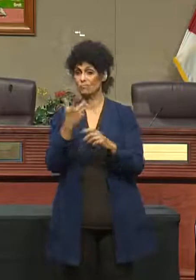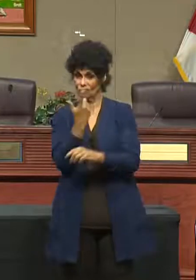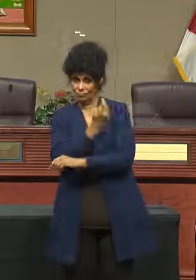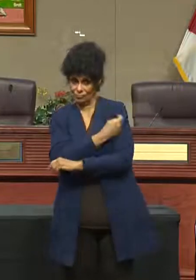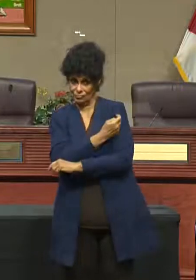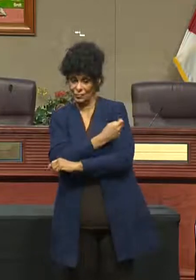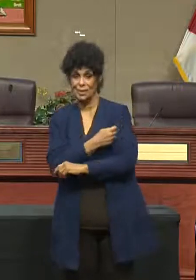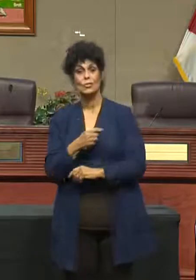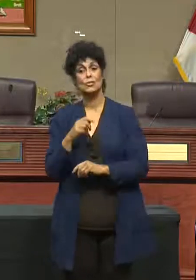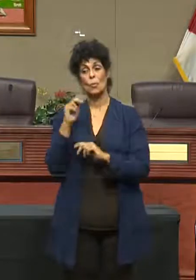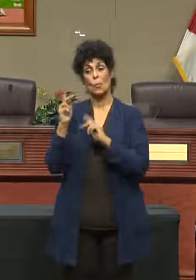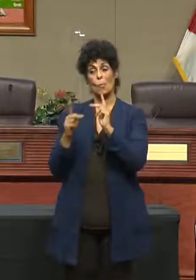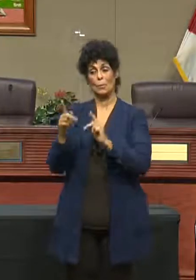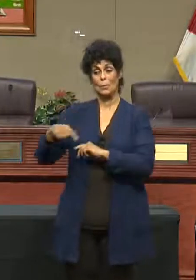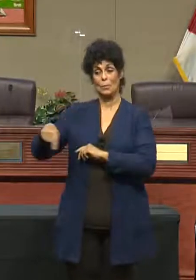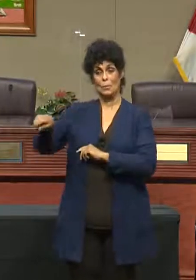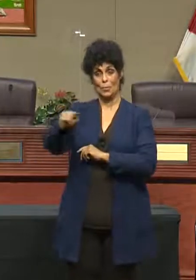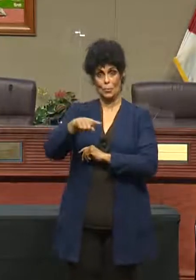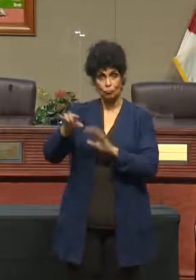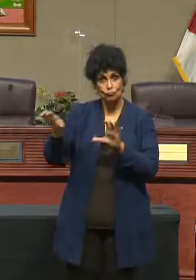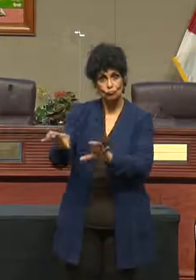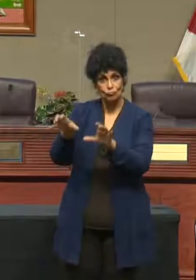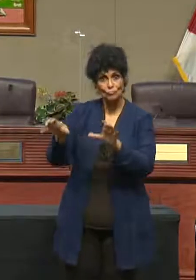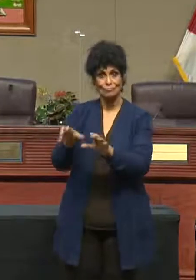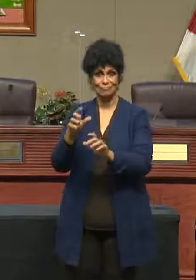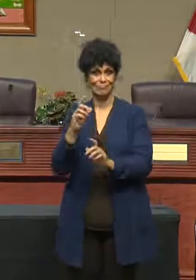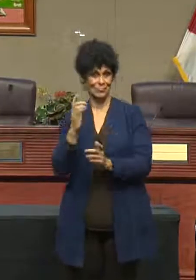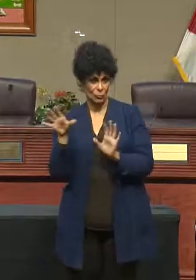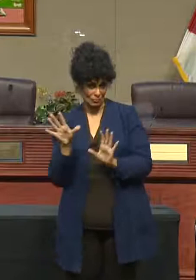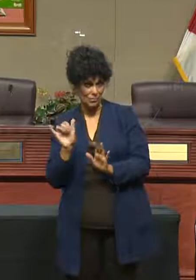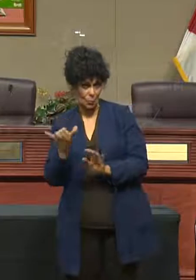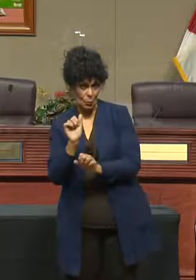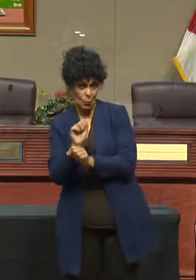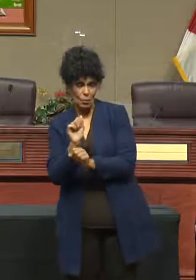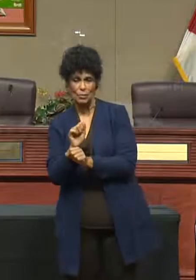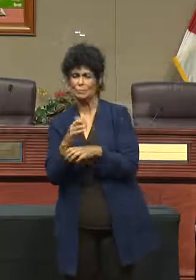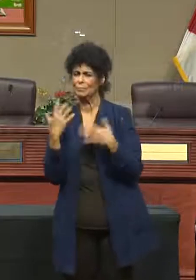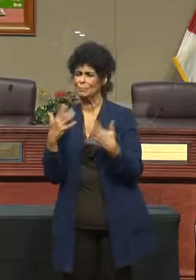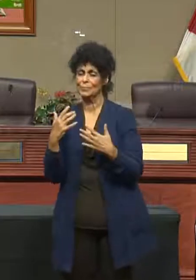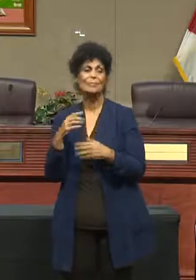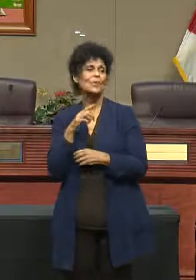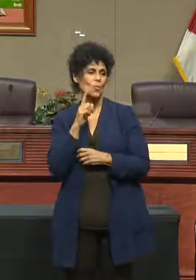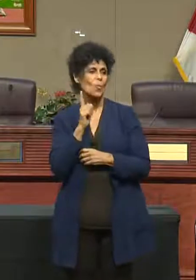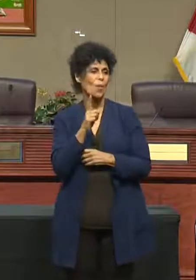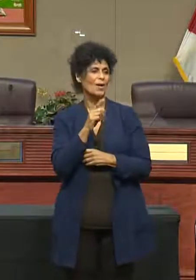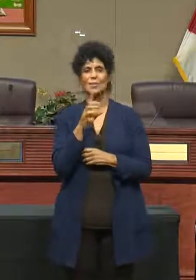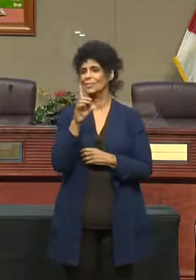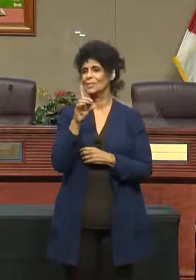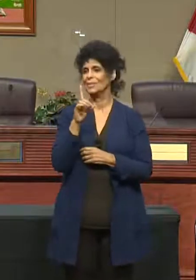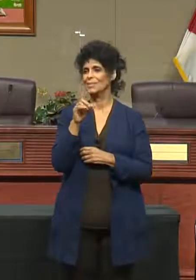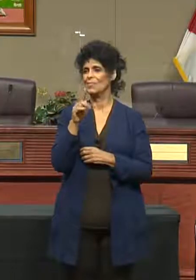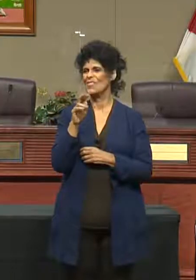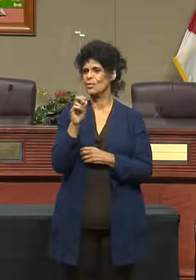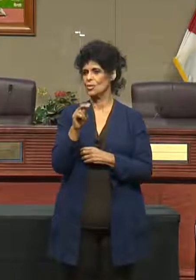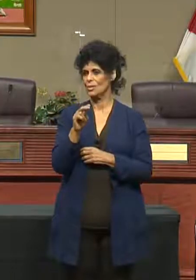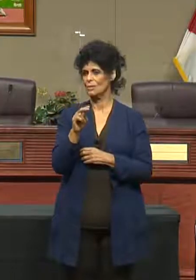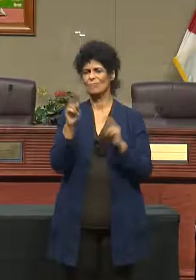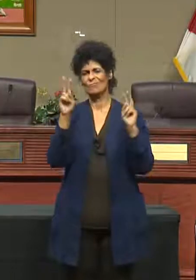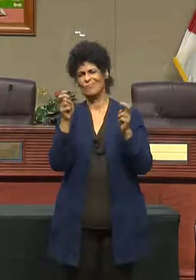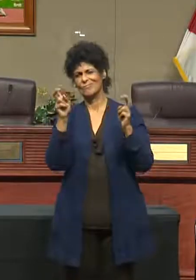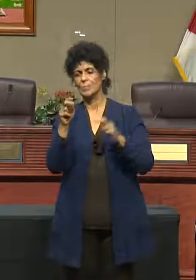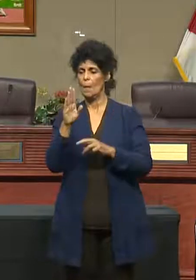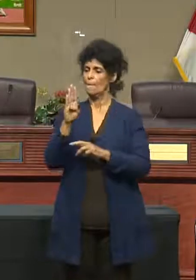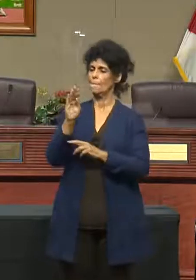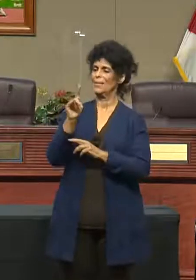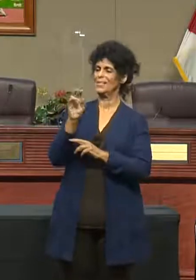there, we have one of our division chiefs who are here, or battalion chiefs who is here, that